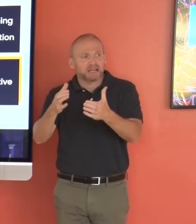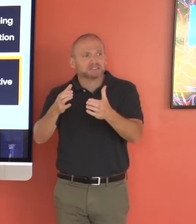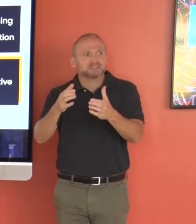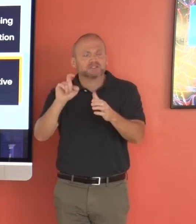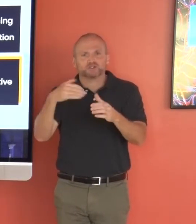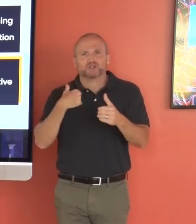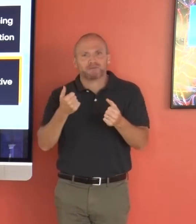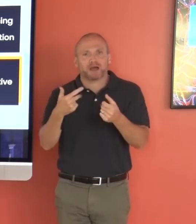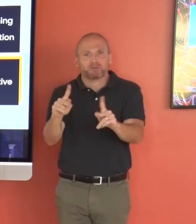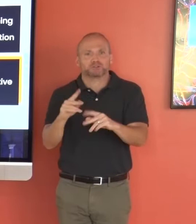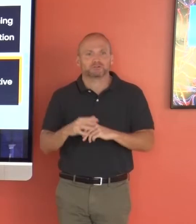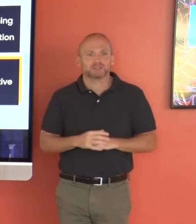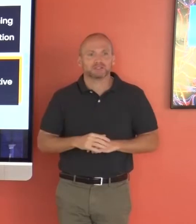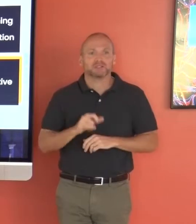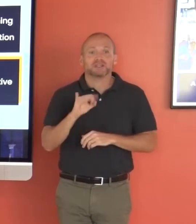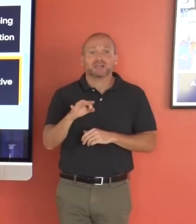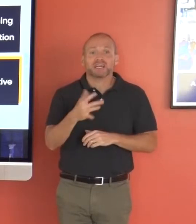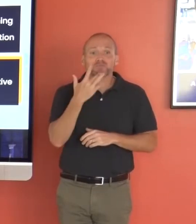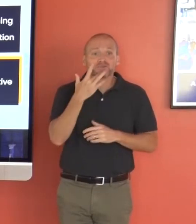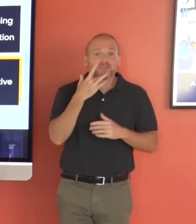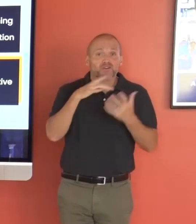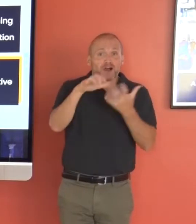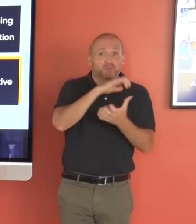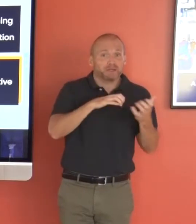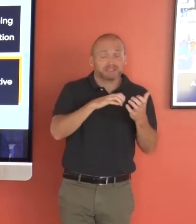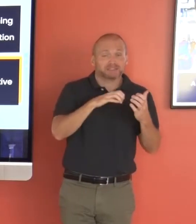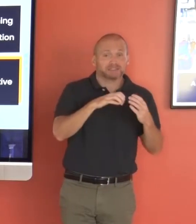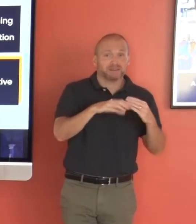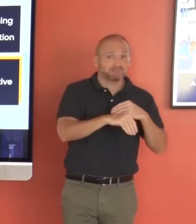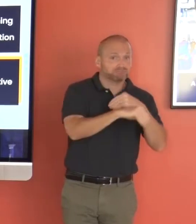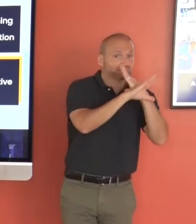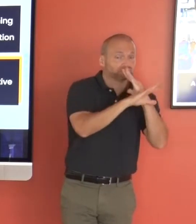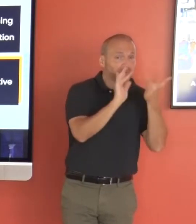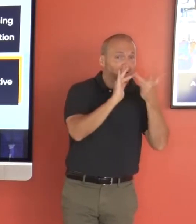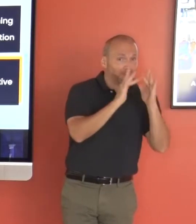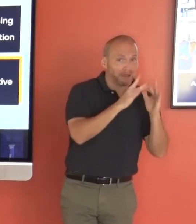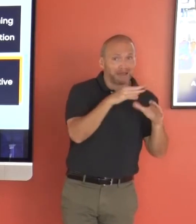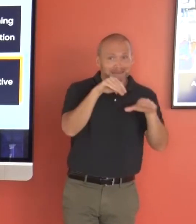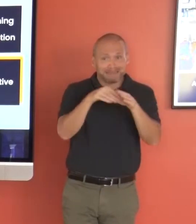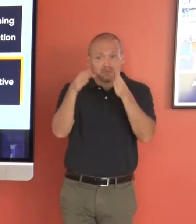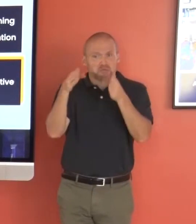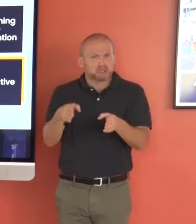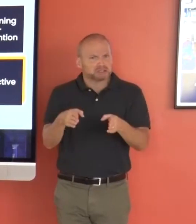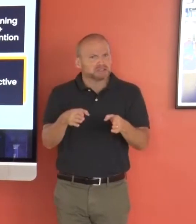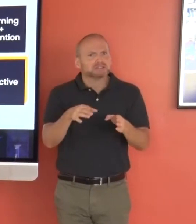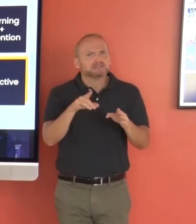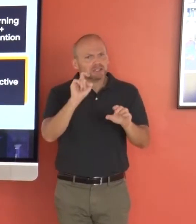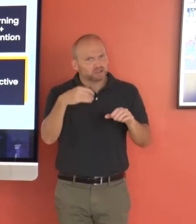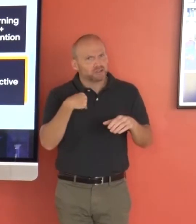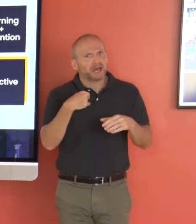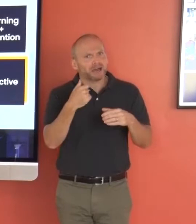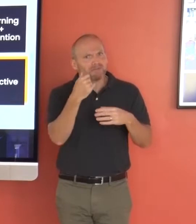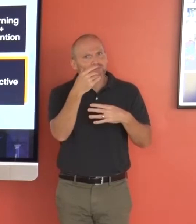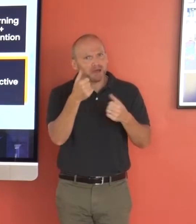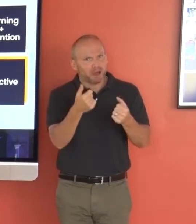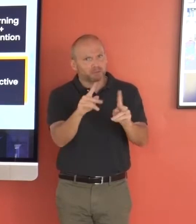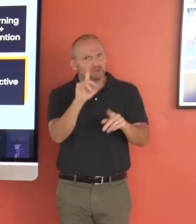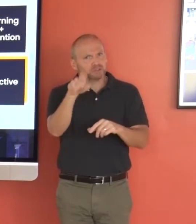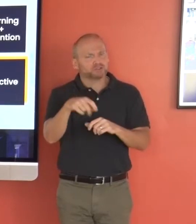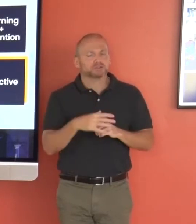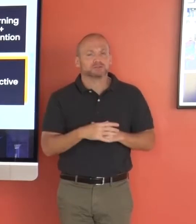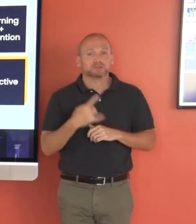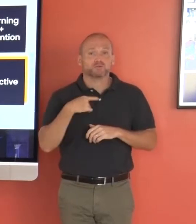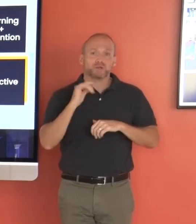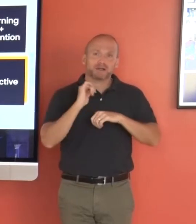want a hybrid schedule, they should be able to build that. We are putting the technology in place to assist our faculty and deans and department